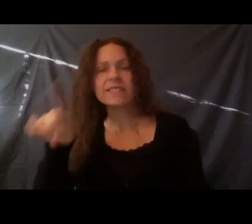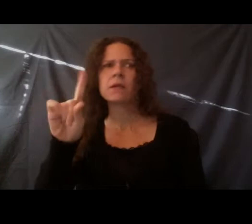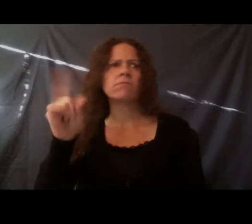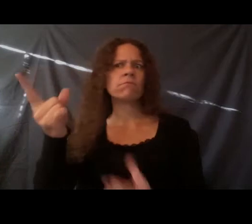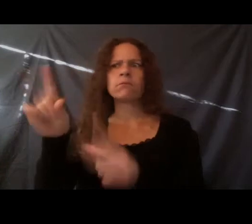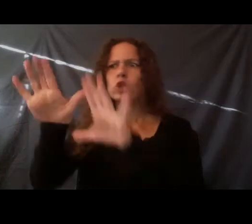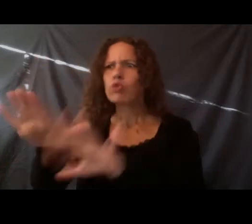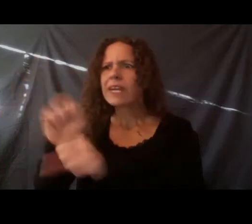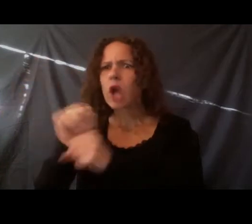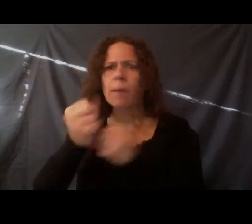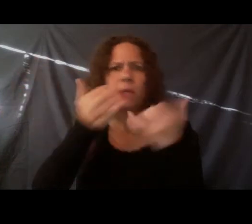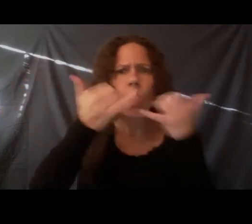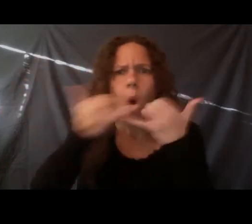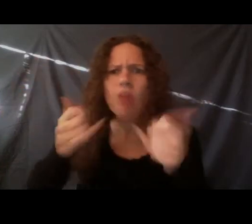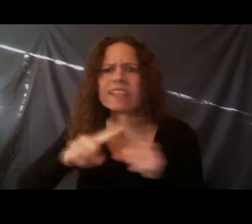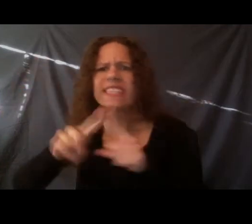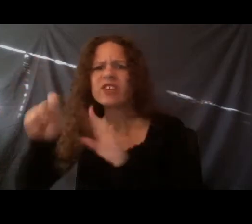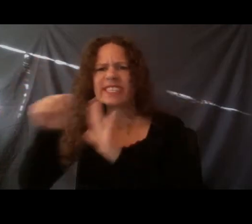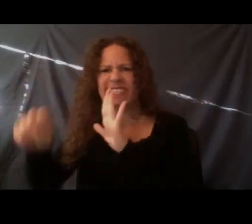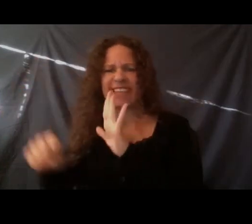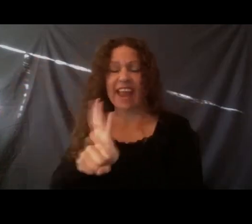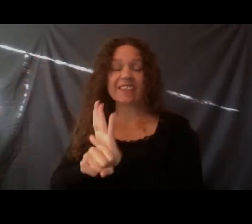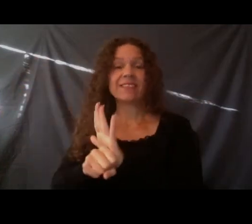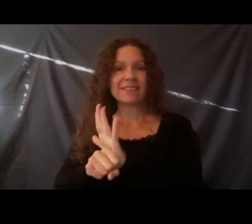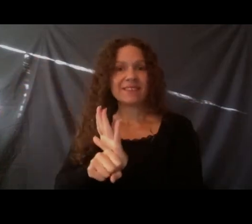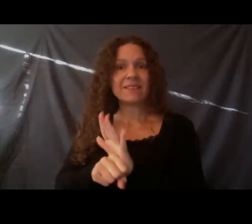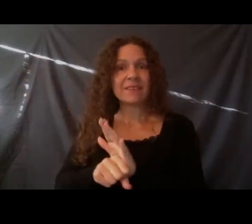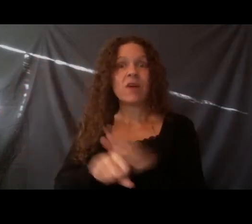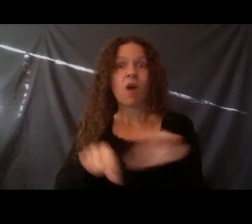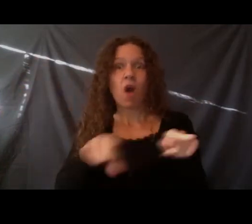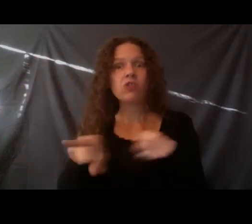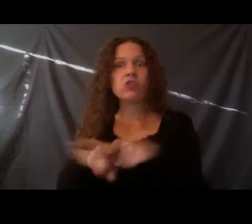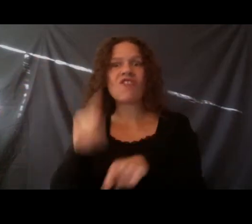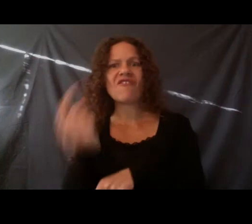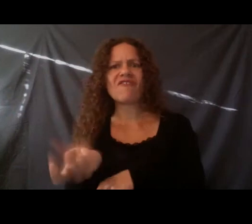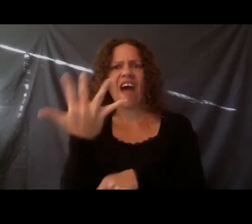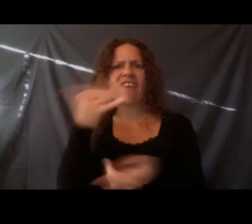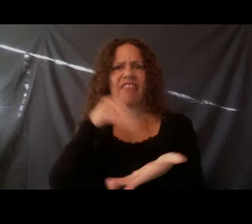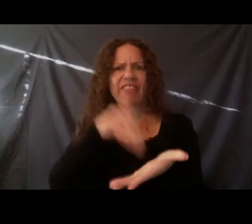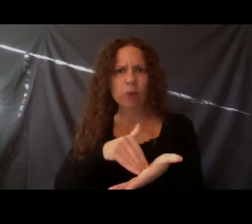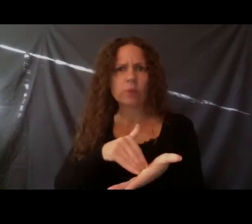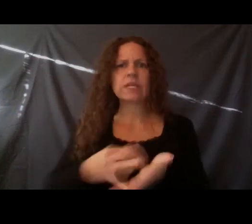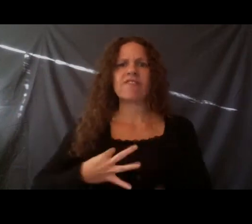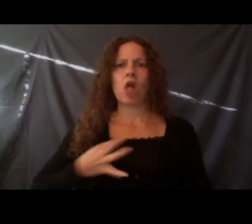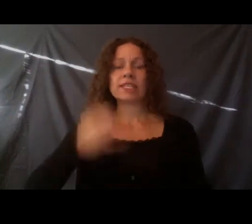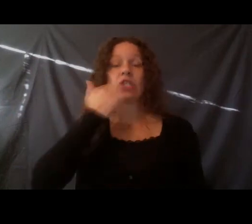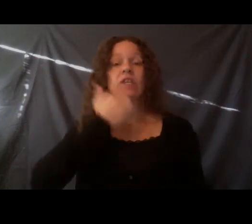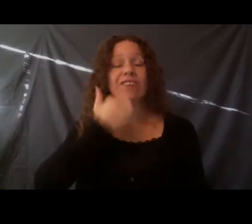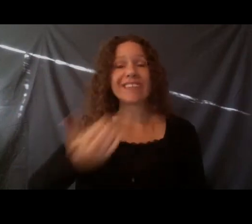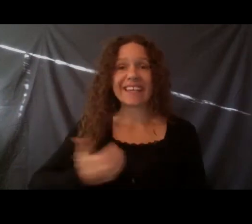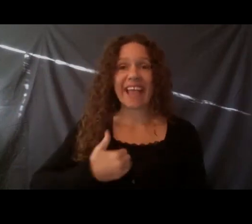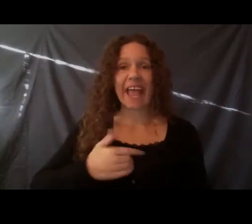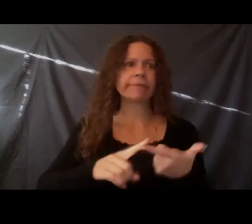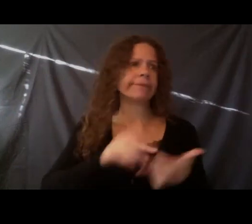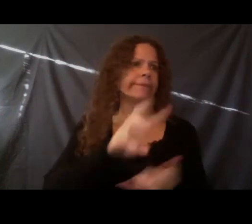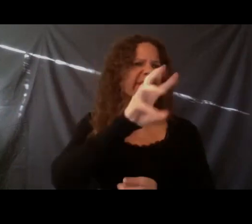the battleground states. And he had 5,000 volunteers a day. He had 60 virtual staging